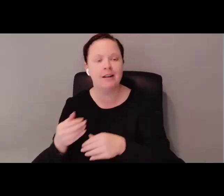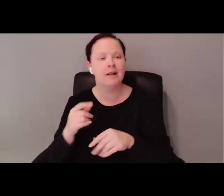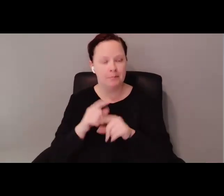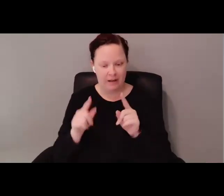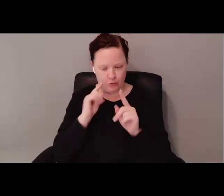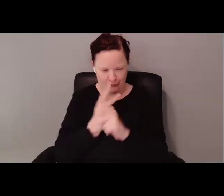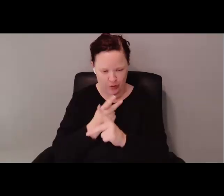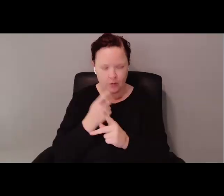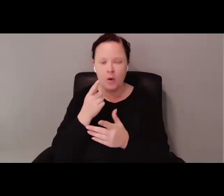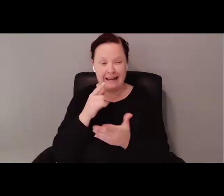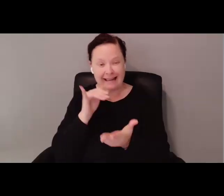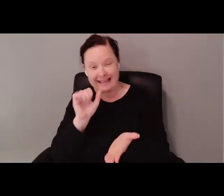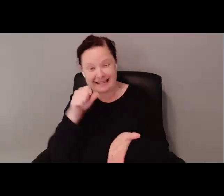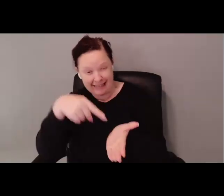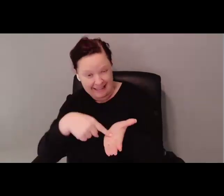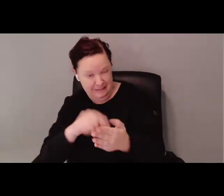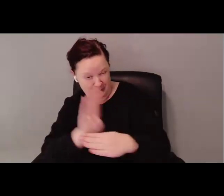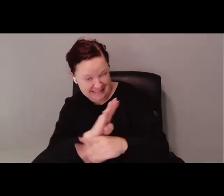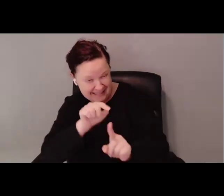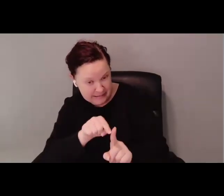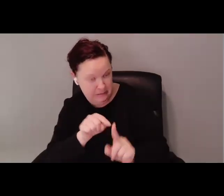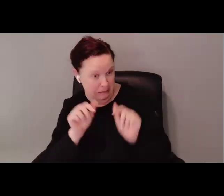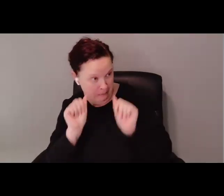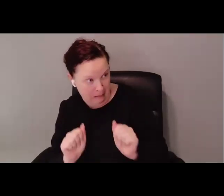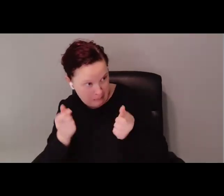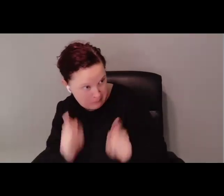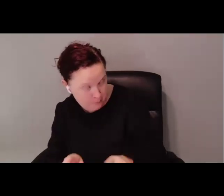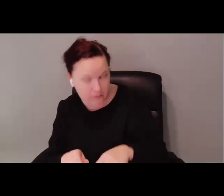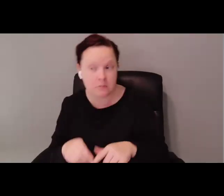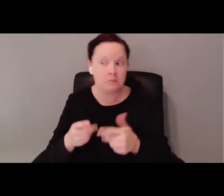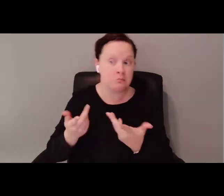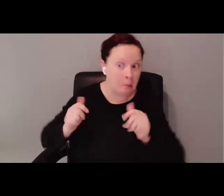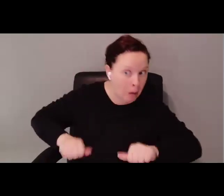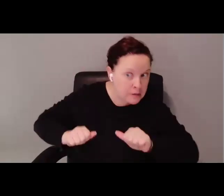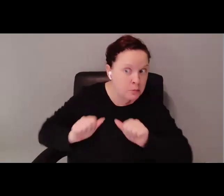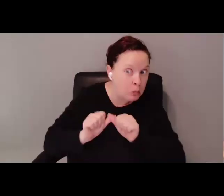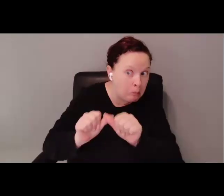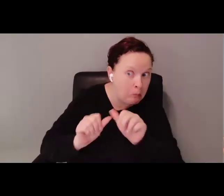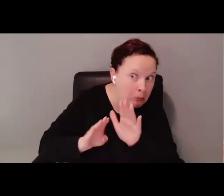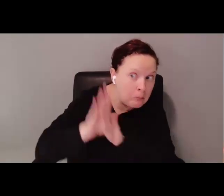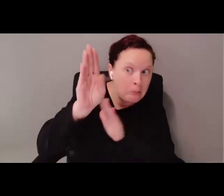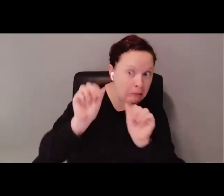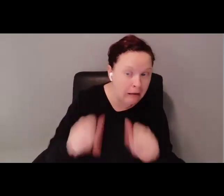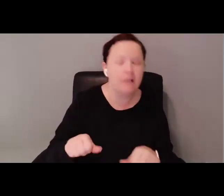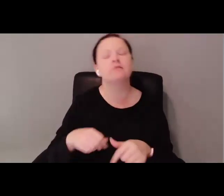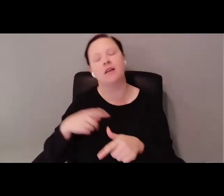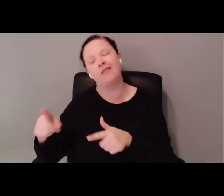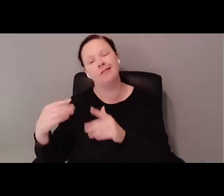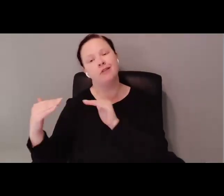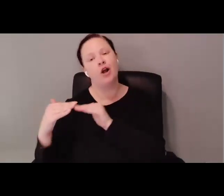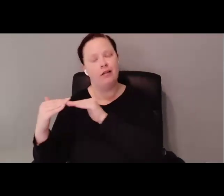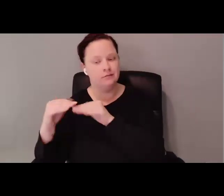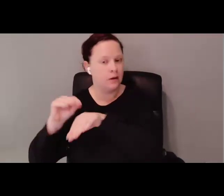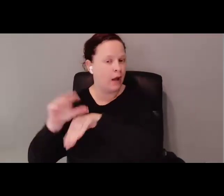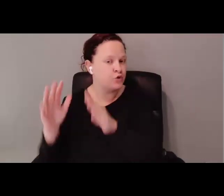is the business, can I do it, is it feasible, and then also with the my colleagues, the counselors, or you